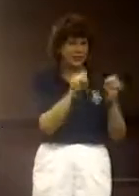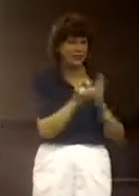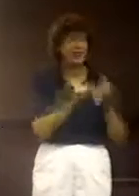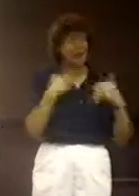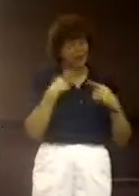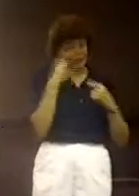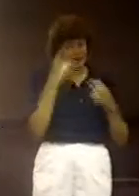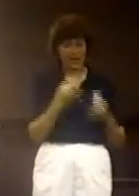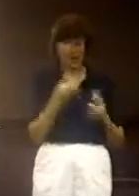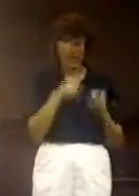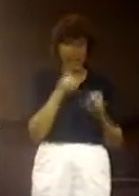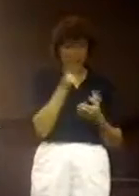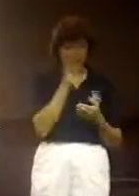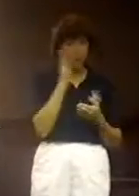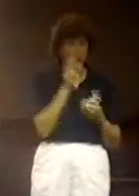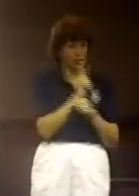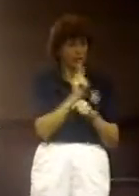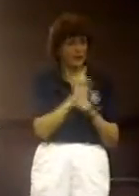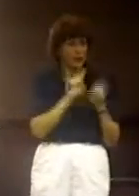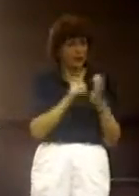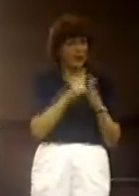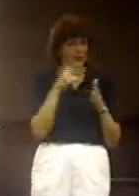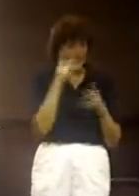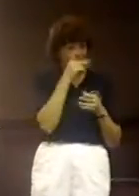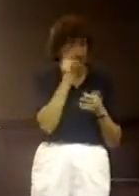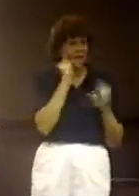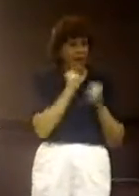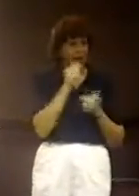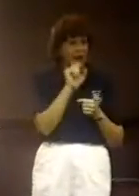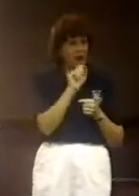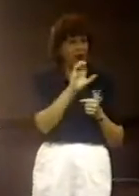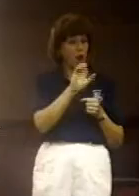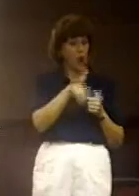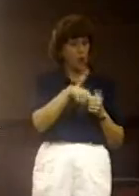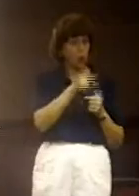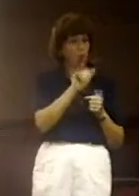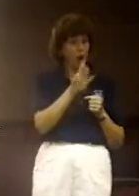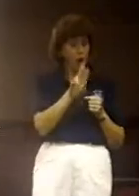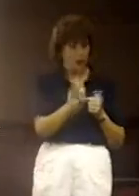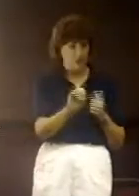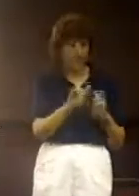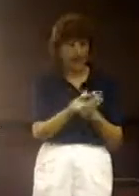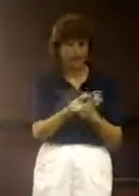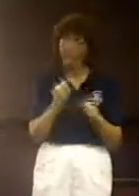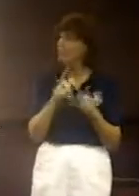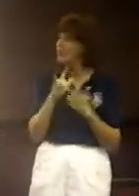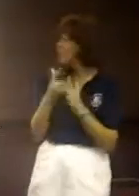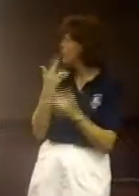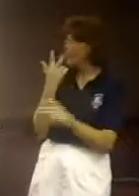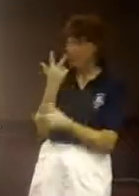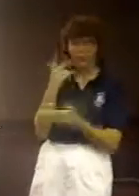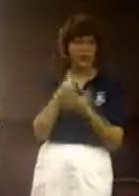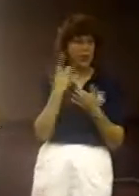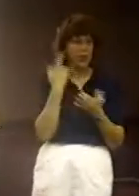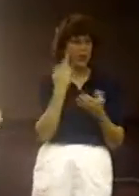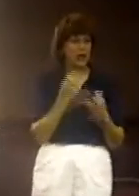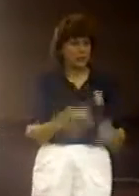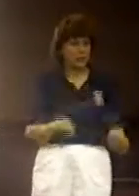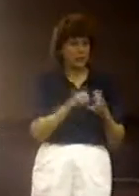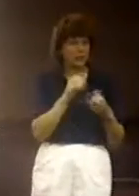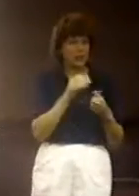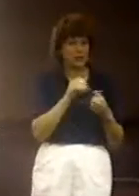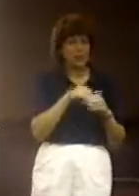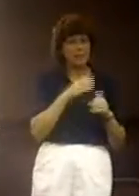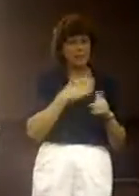have to decide what you're going to use so that the kids can acquire that. So those are the 3 that were particularly important in my